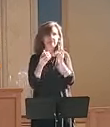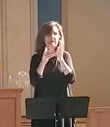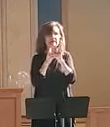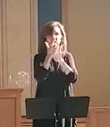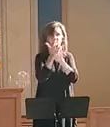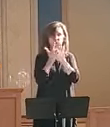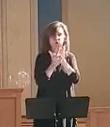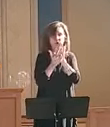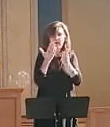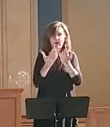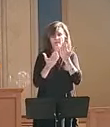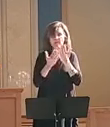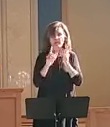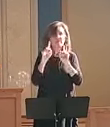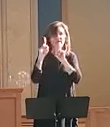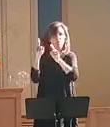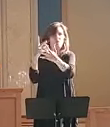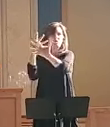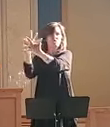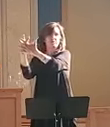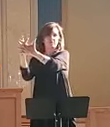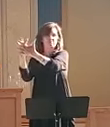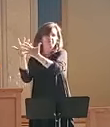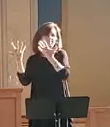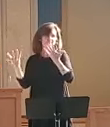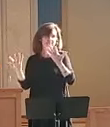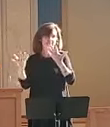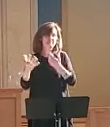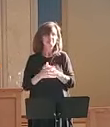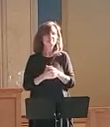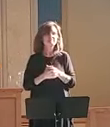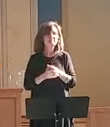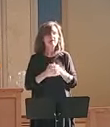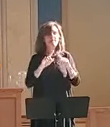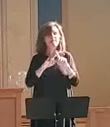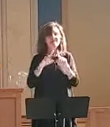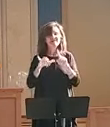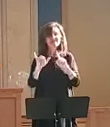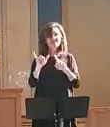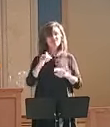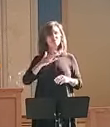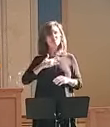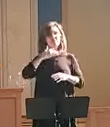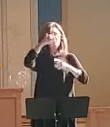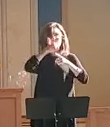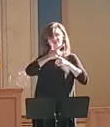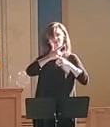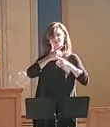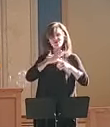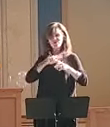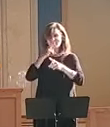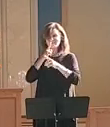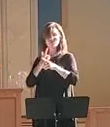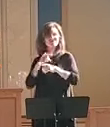They may have ended up in a correctional facility, but they're still brother, they're still